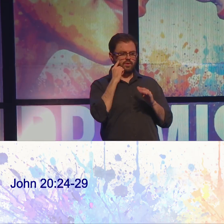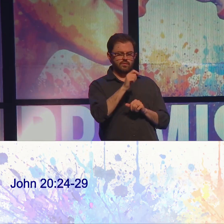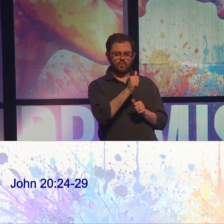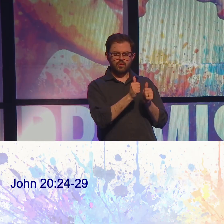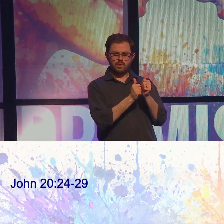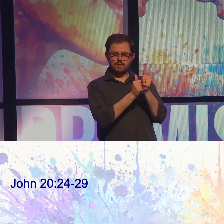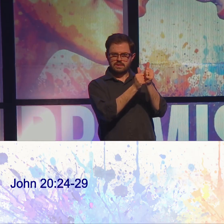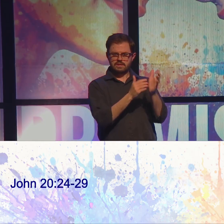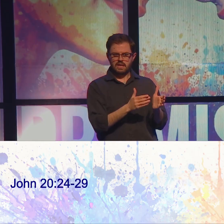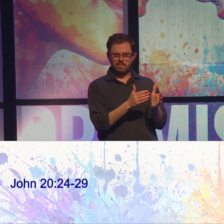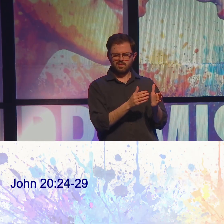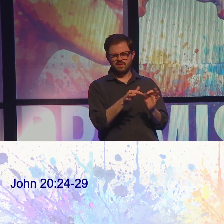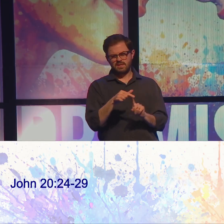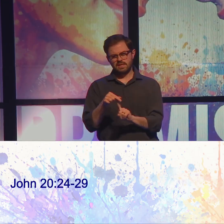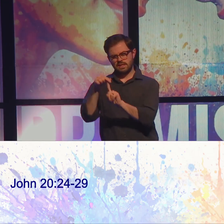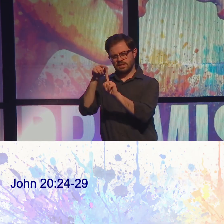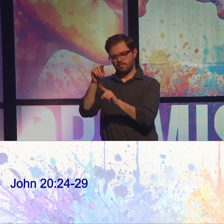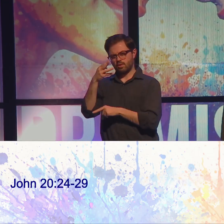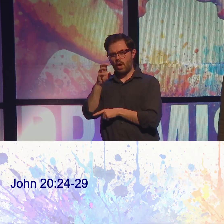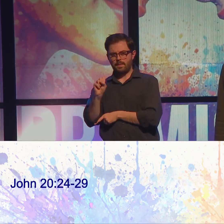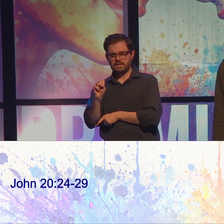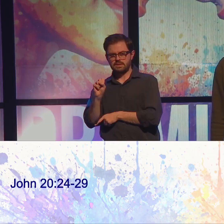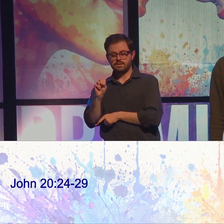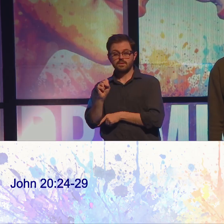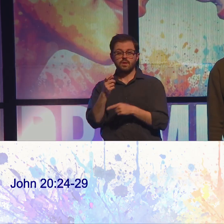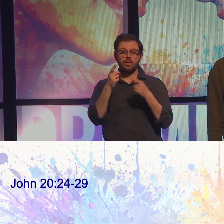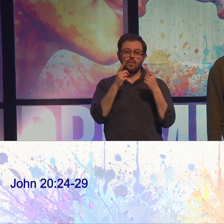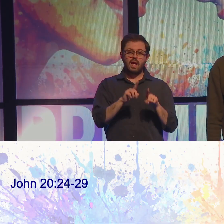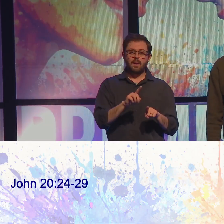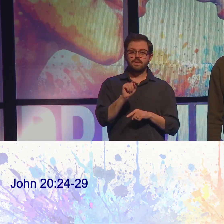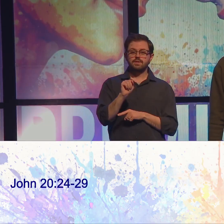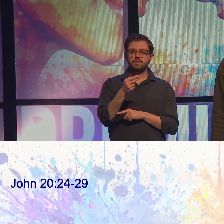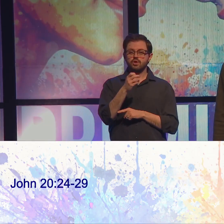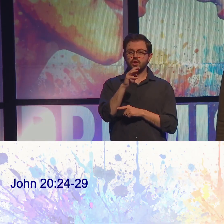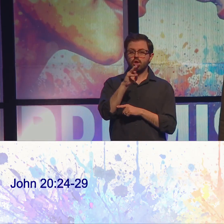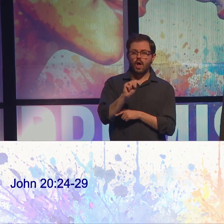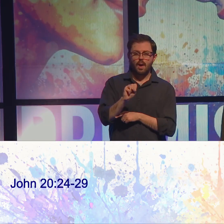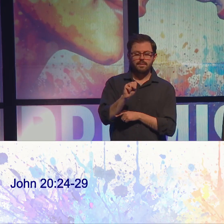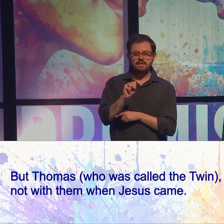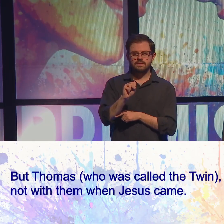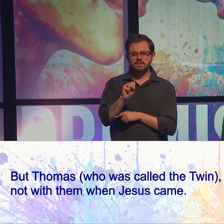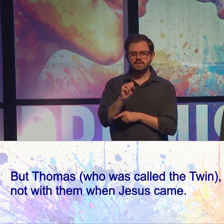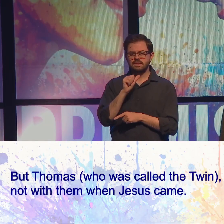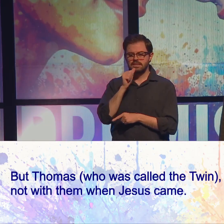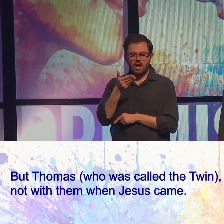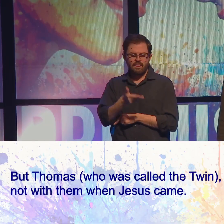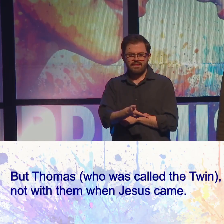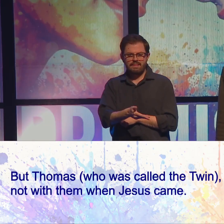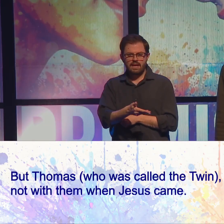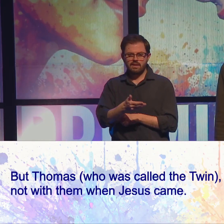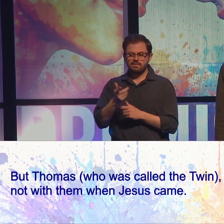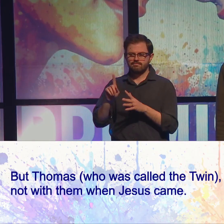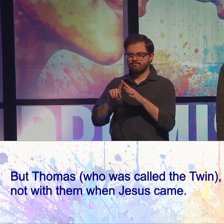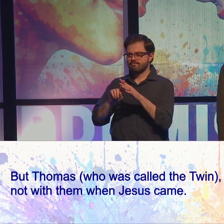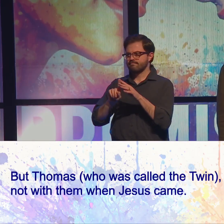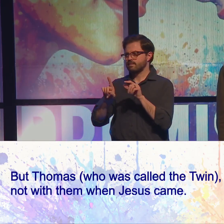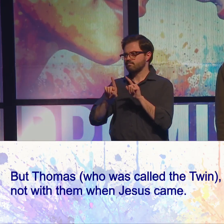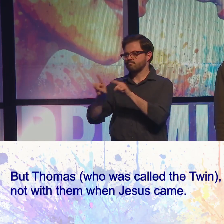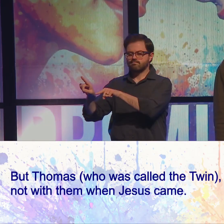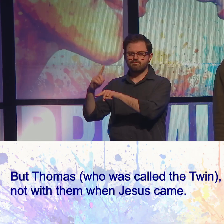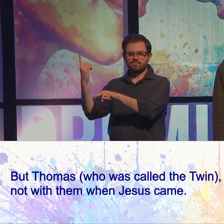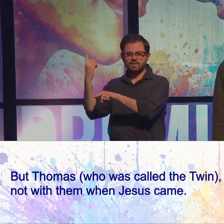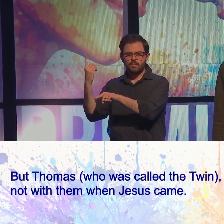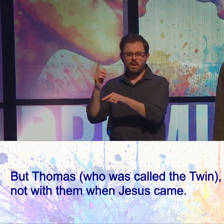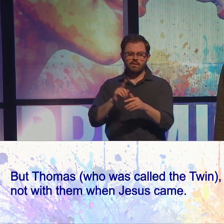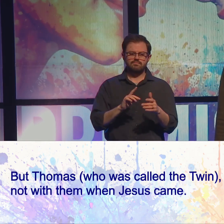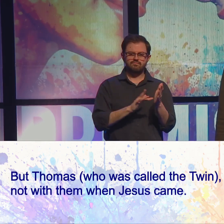Thomas, right? And what happens is Thomas, he's not there, the text tells us. He's not there, he's out. when Jesus